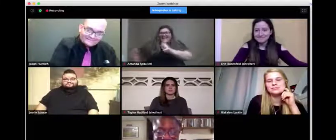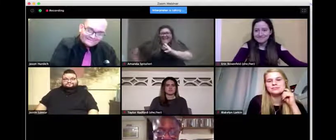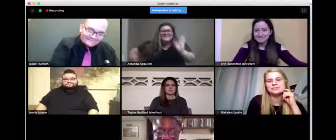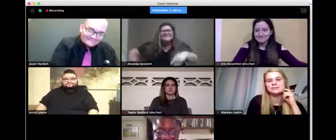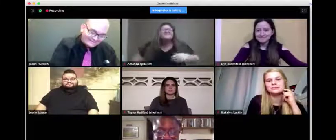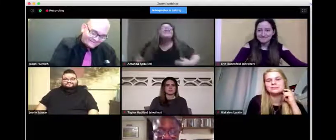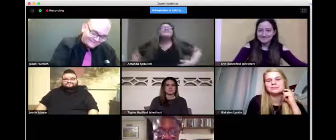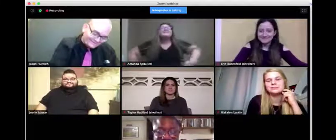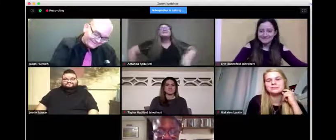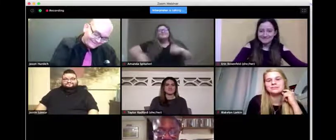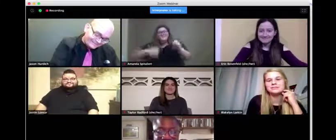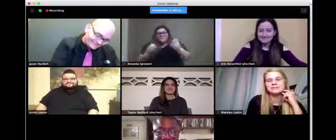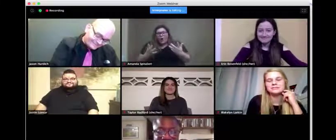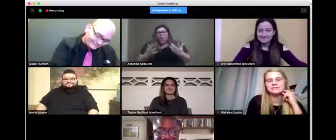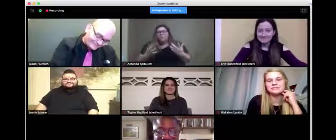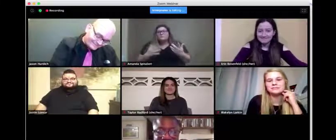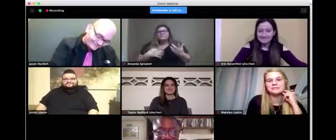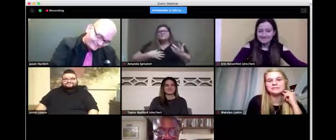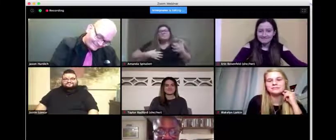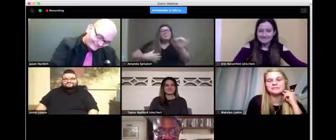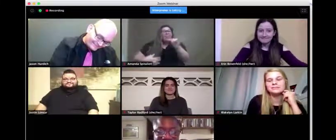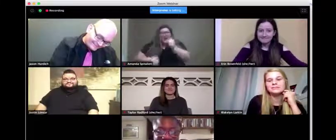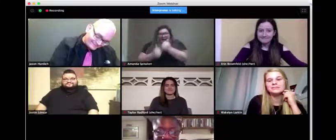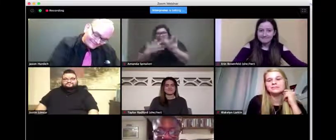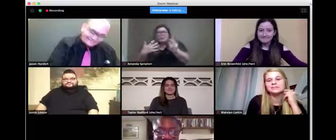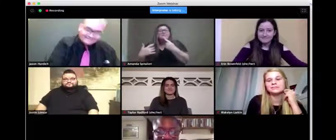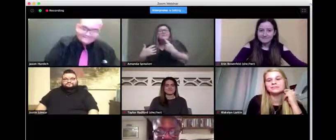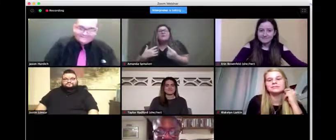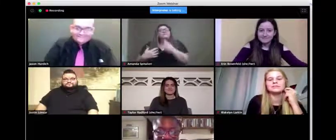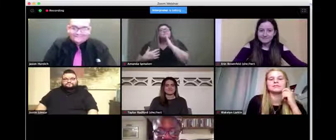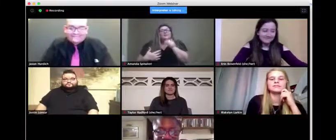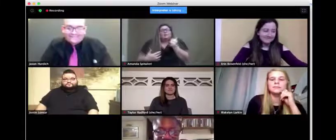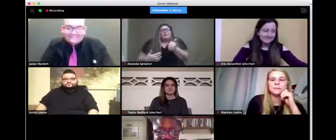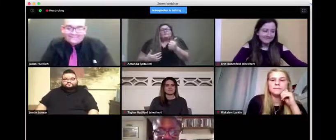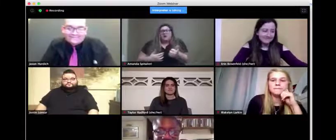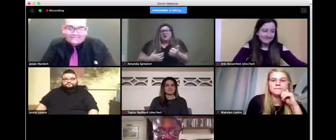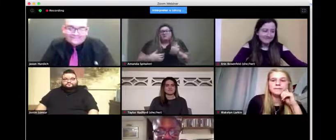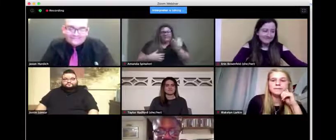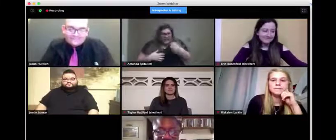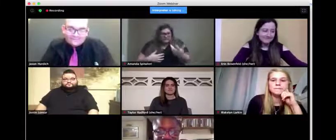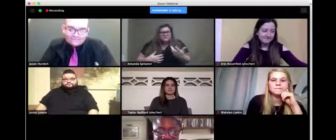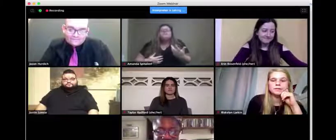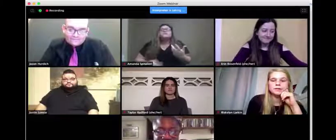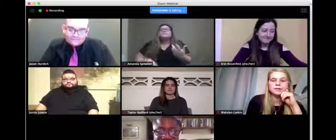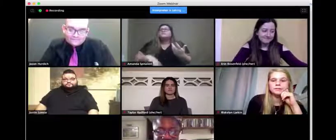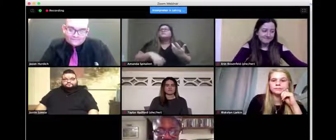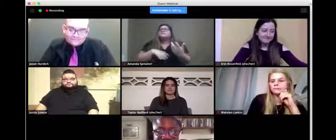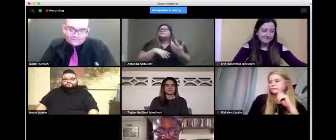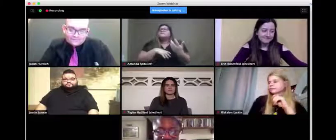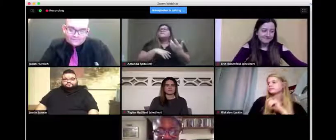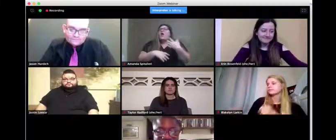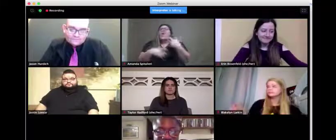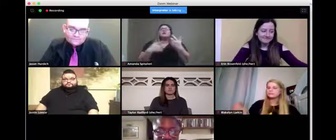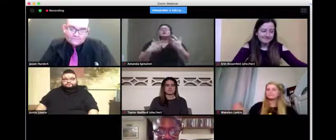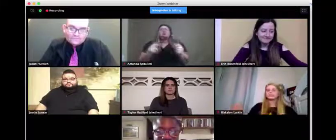be yourself. Yes. And try to educate others, because I noticed that